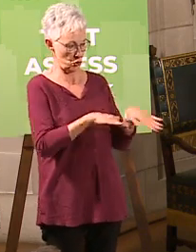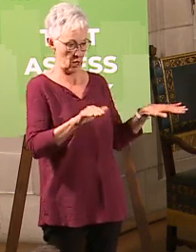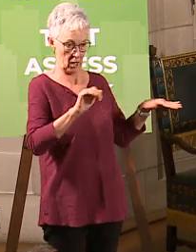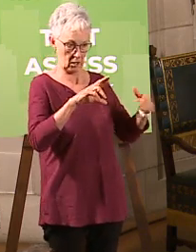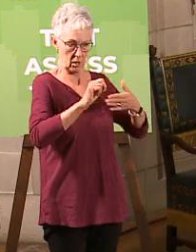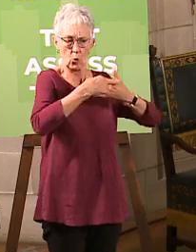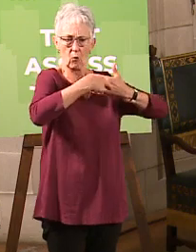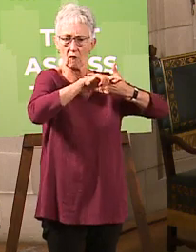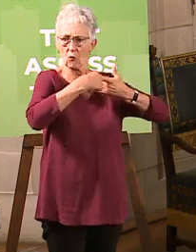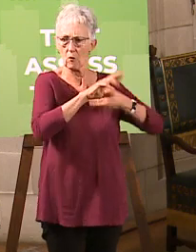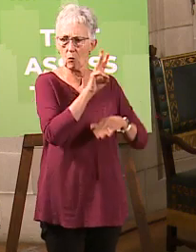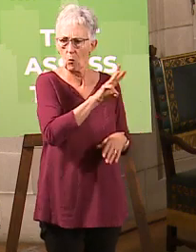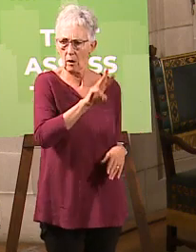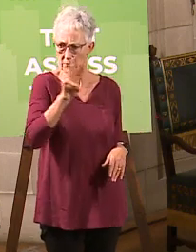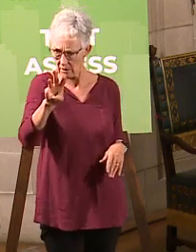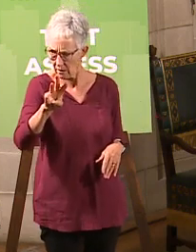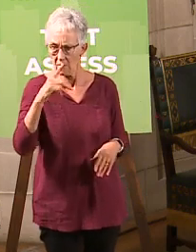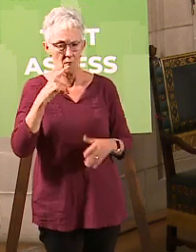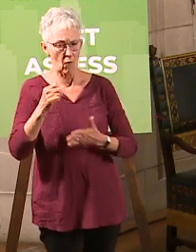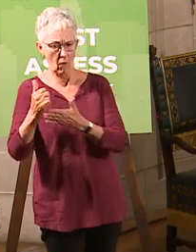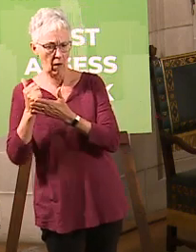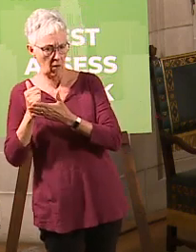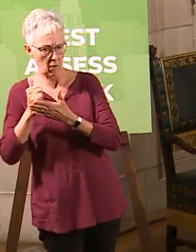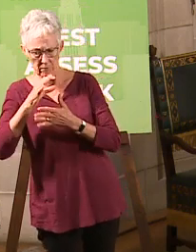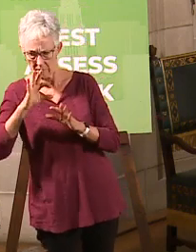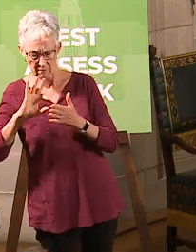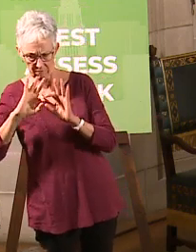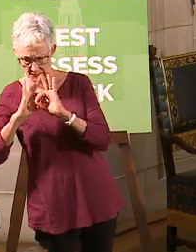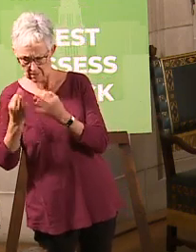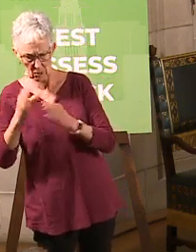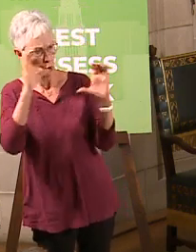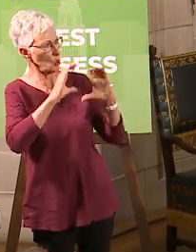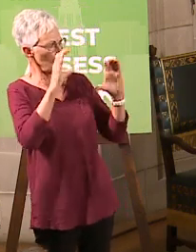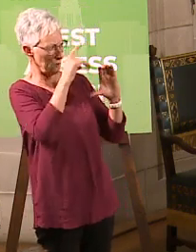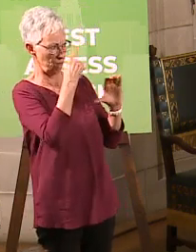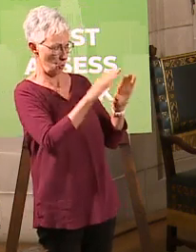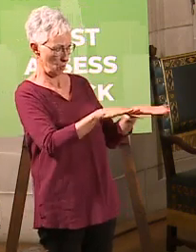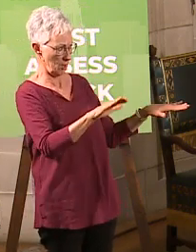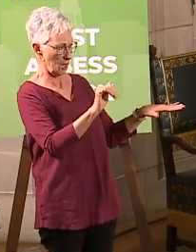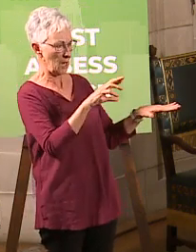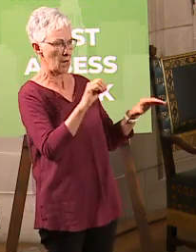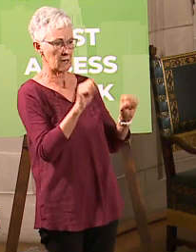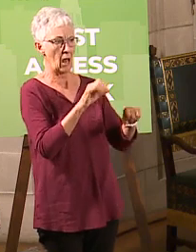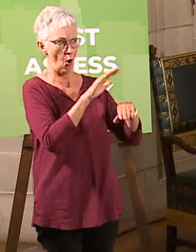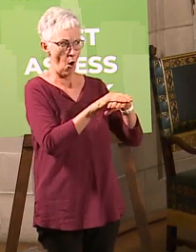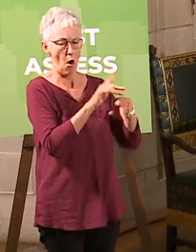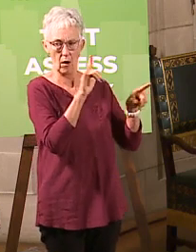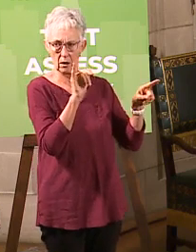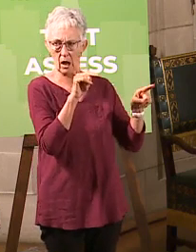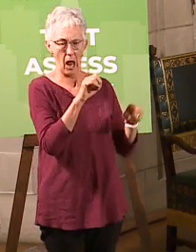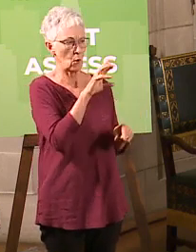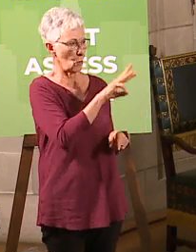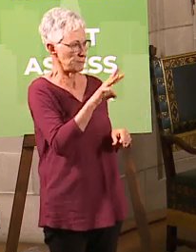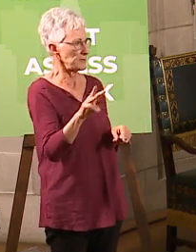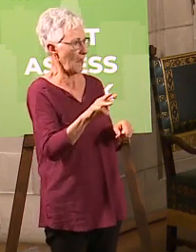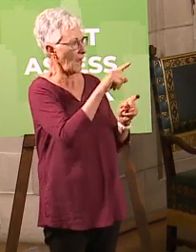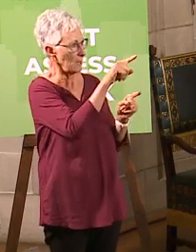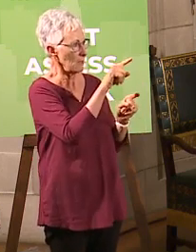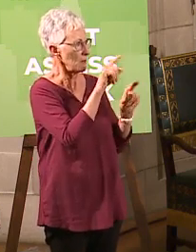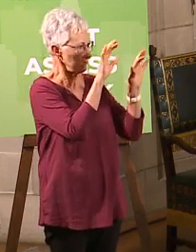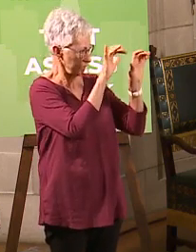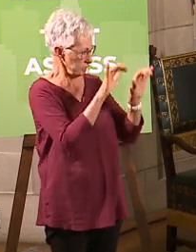The department is collaborating with the Nebraska Children and Families Foundation on the administration of these grant opportunities, and more information will be released